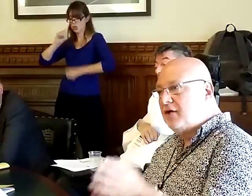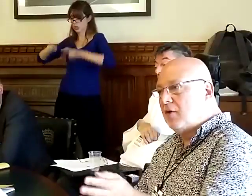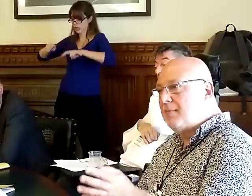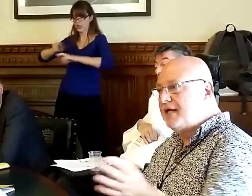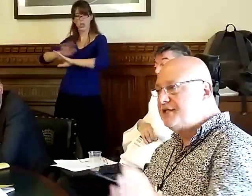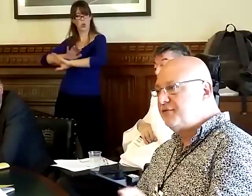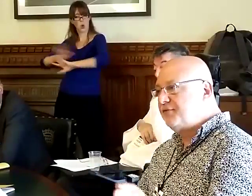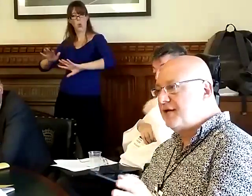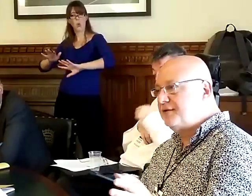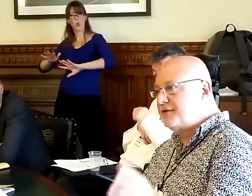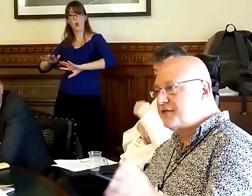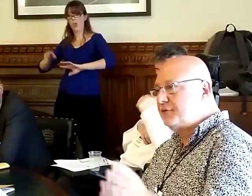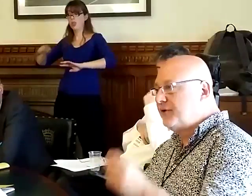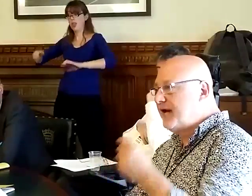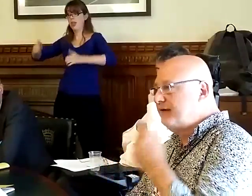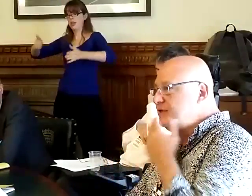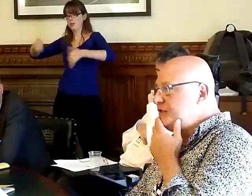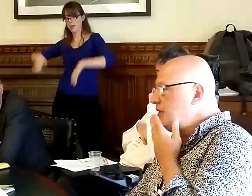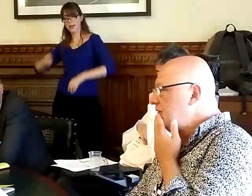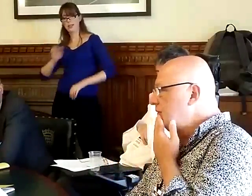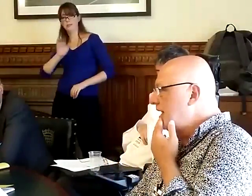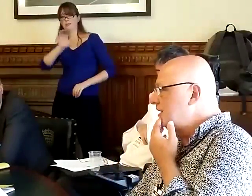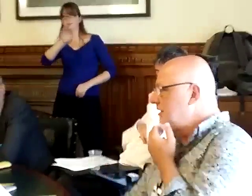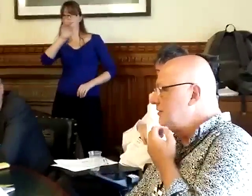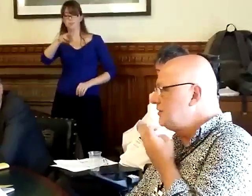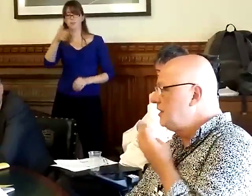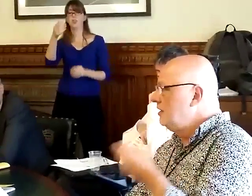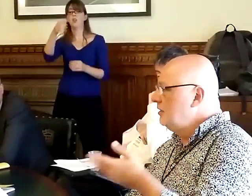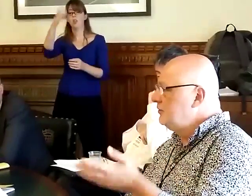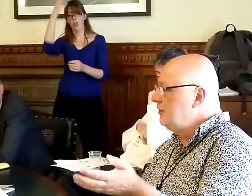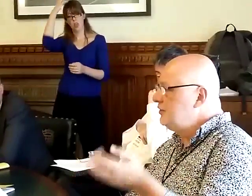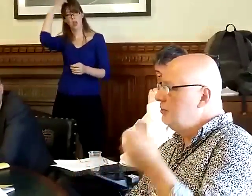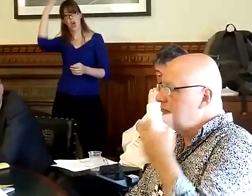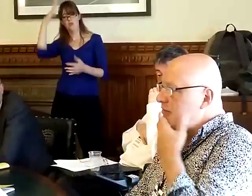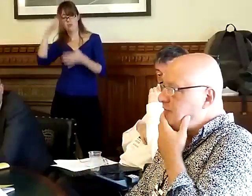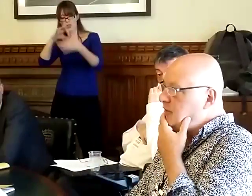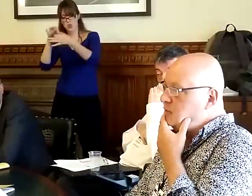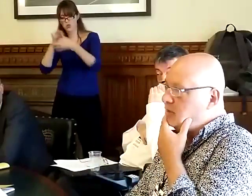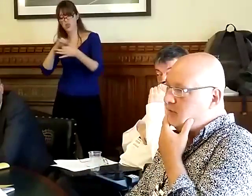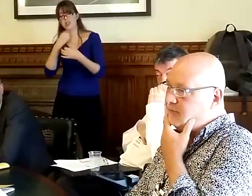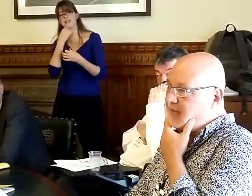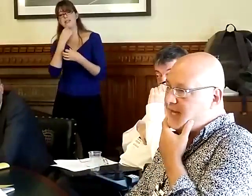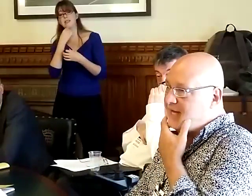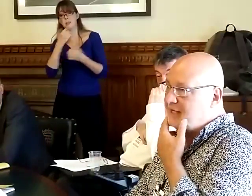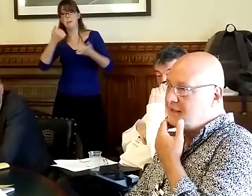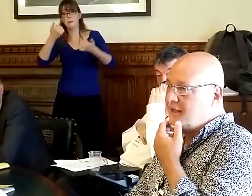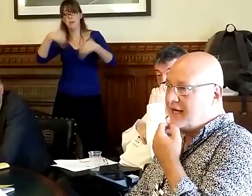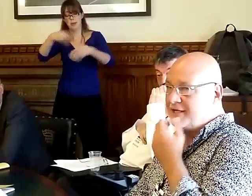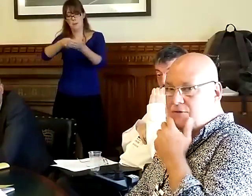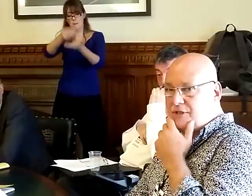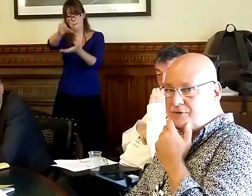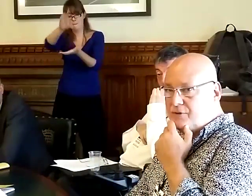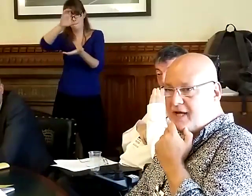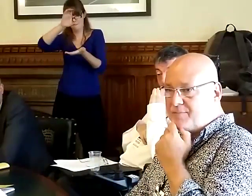association and got money to fund the Social Care Institute for Excellence to do a review of